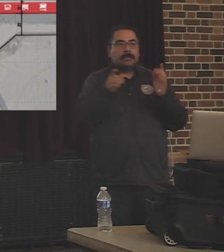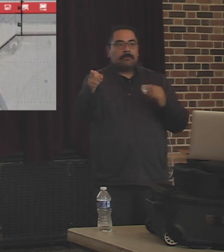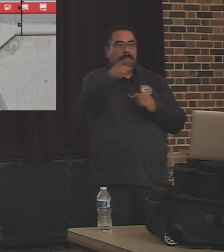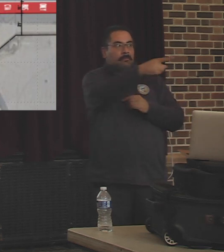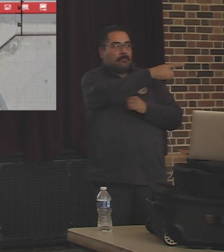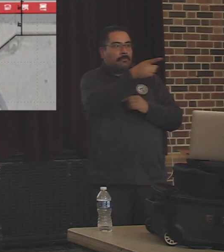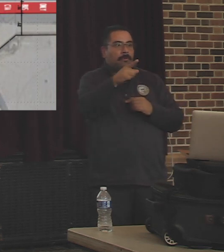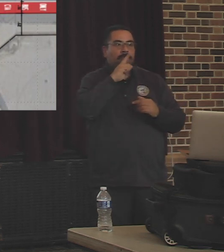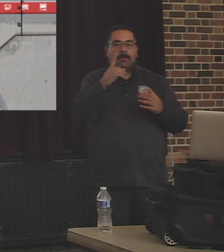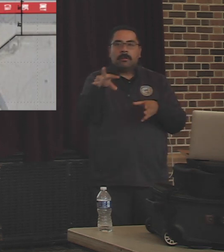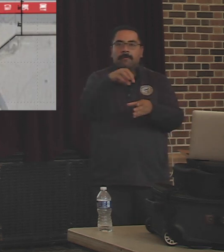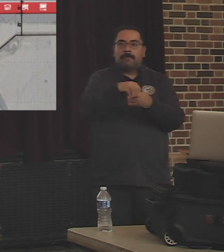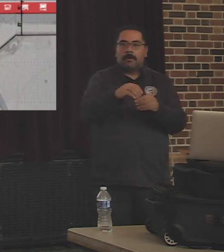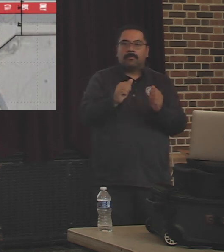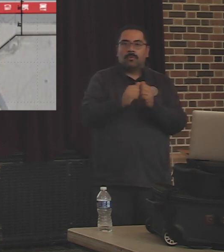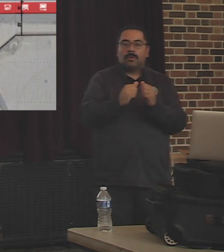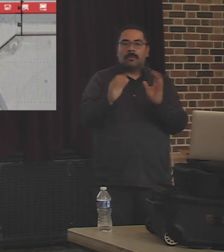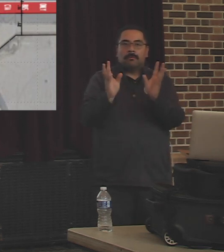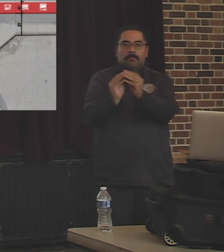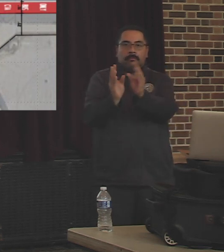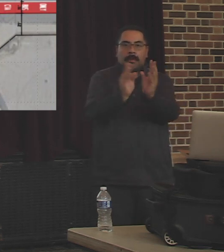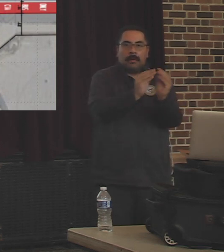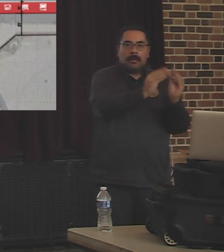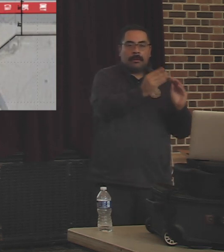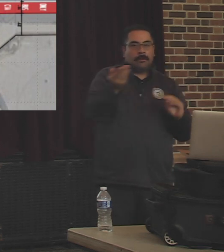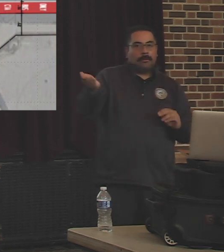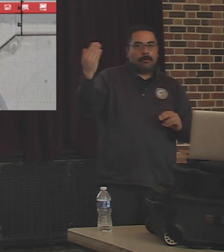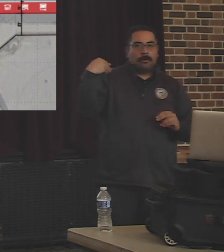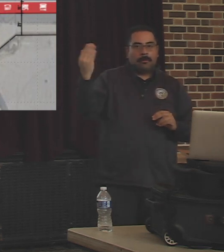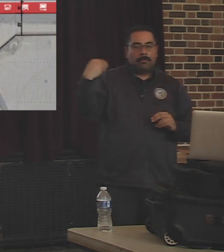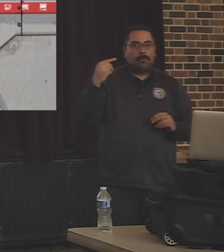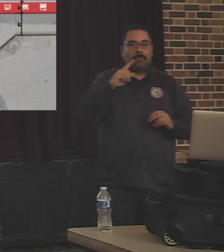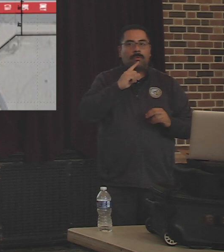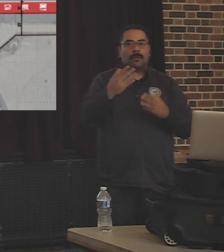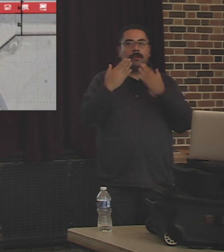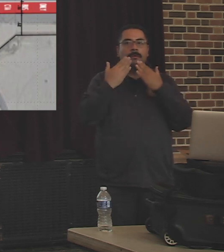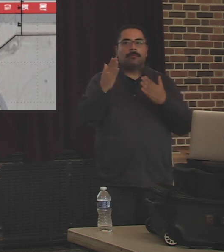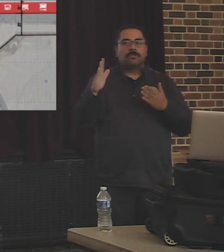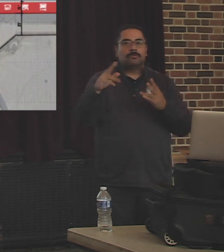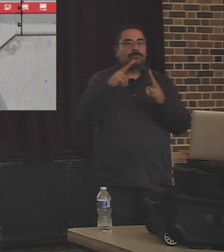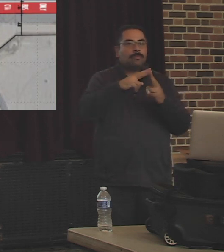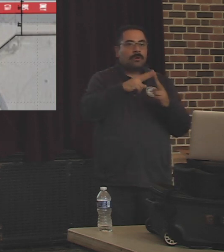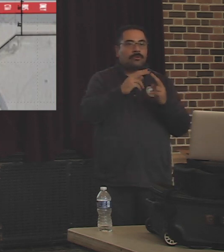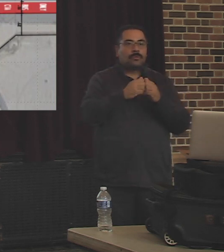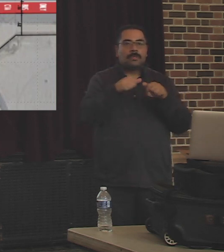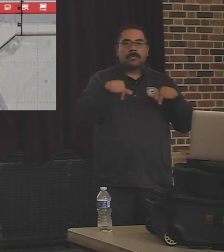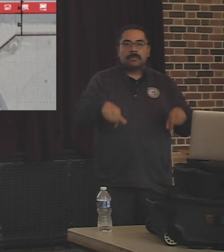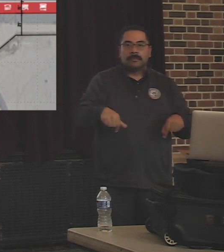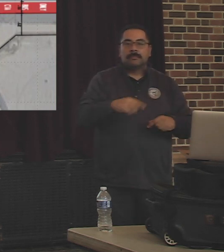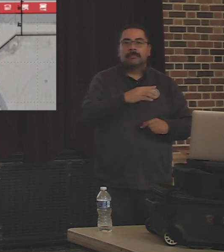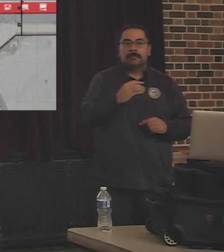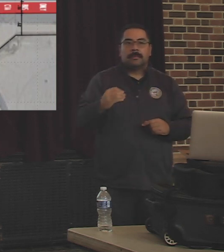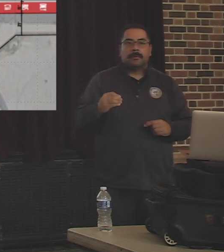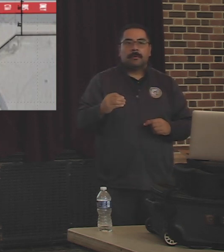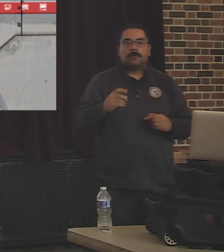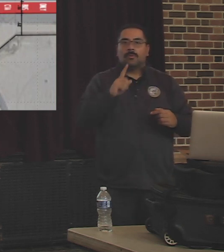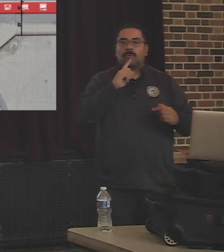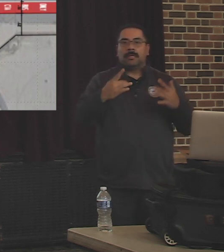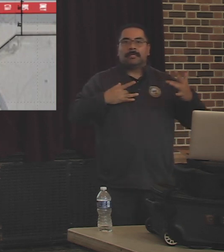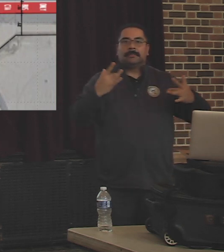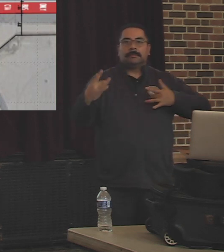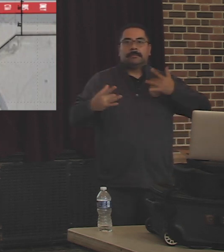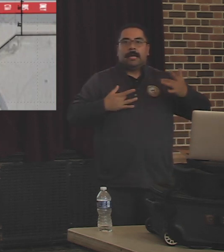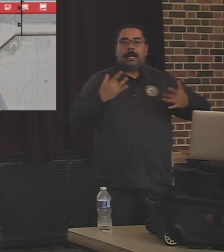been very involved in the meetings, and really appreciate the partnership on this. Very